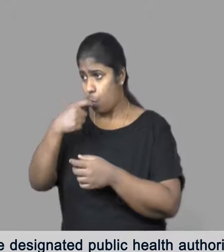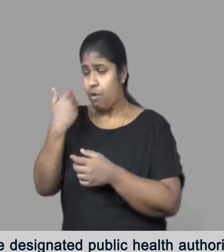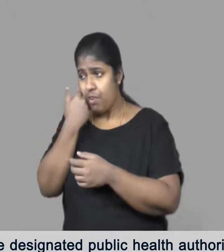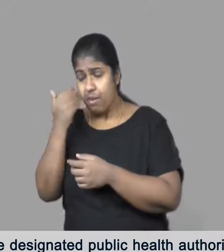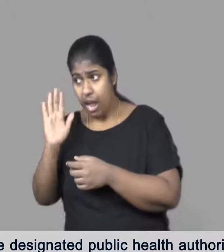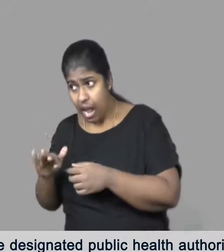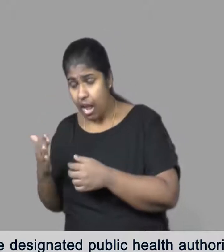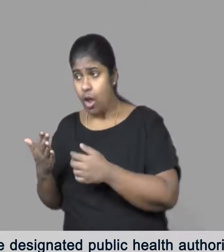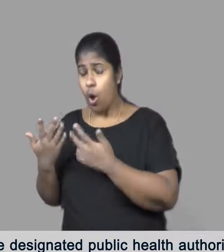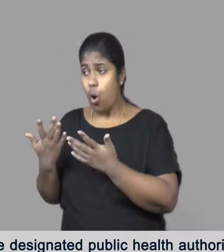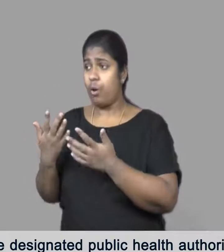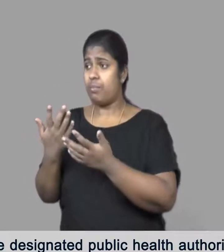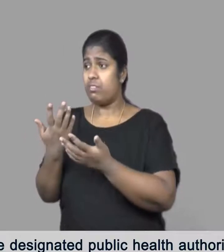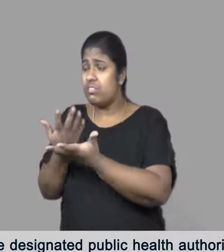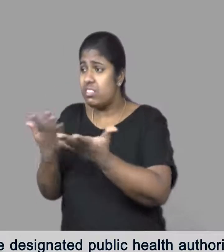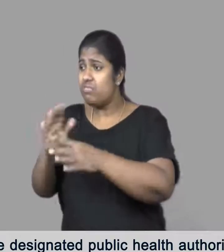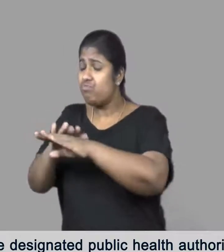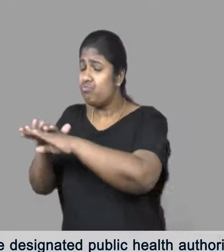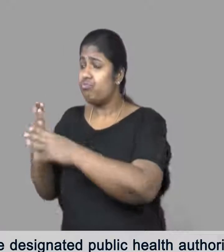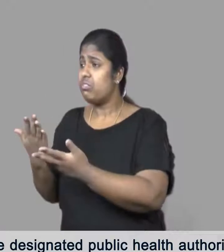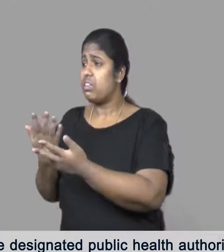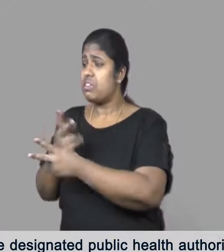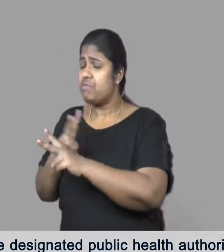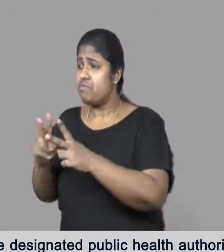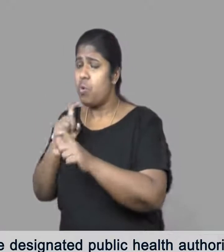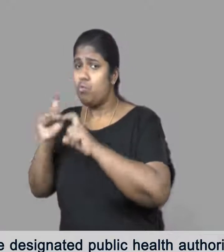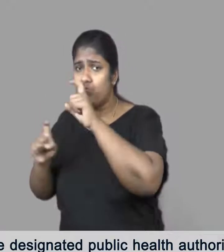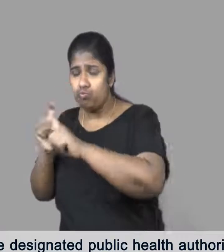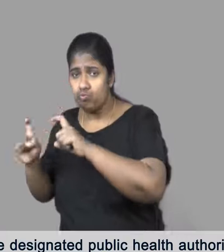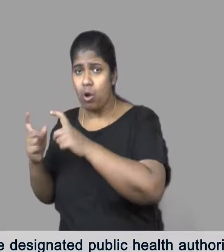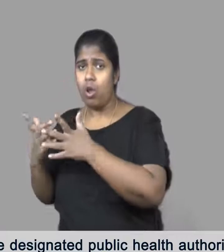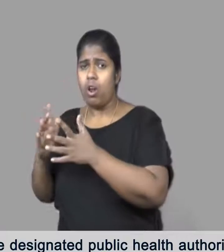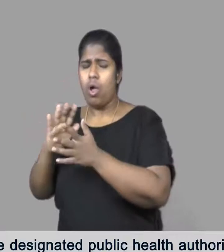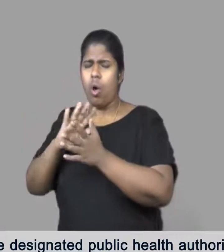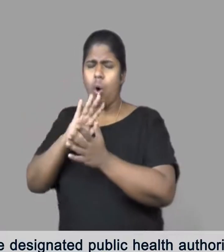accordingly further advice shall be made